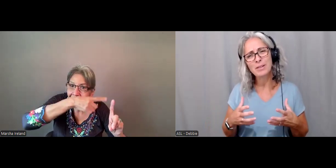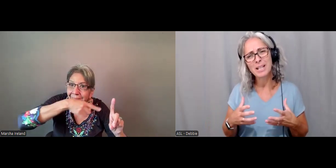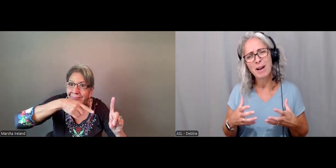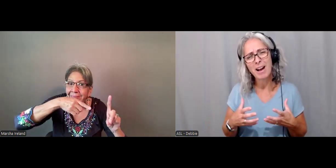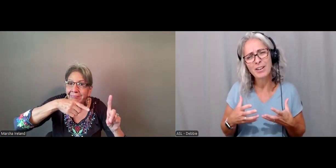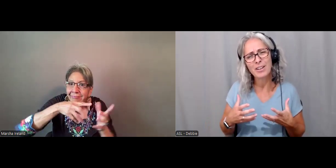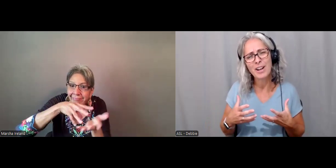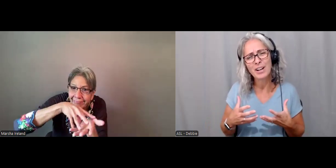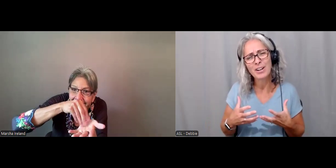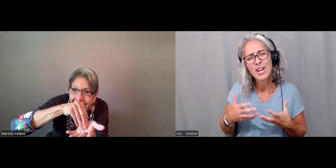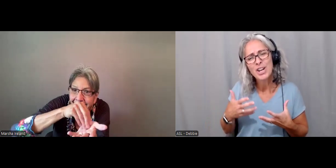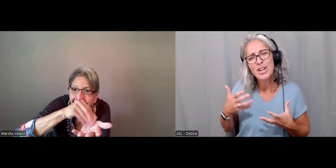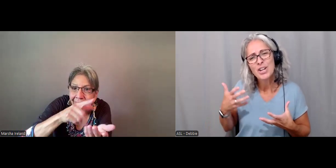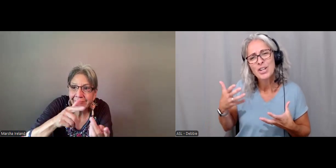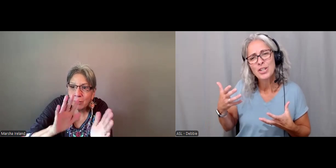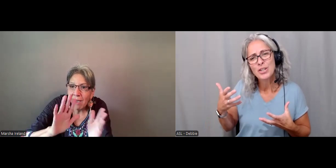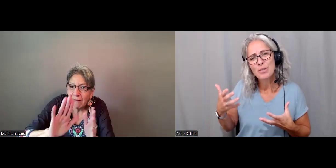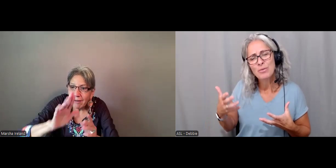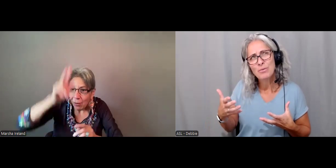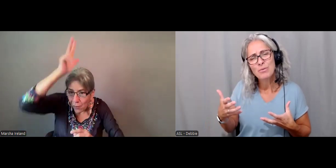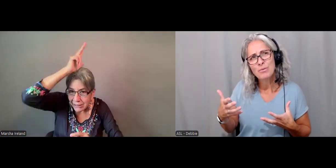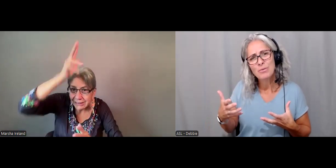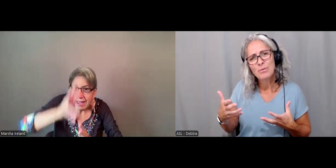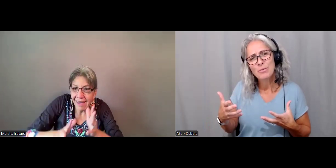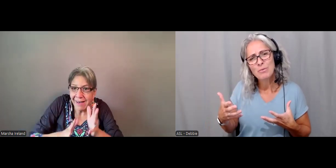get built up higher and higher,